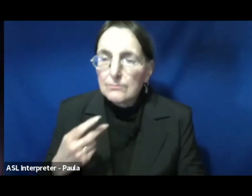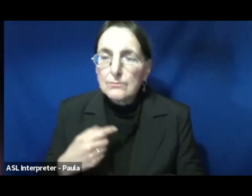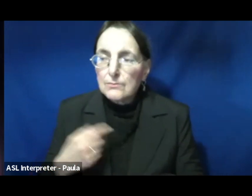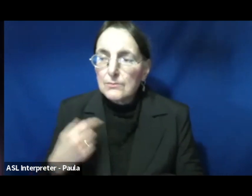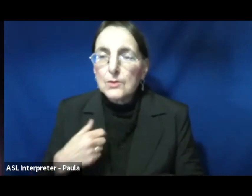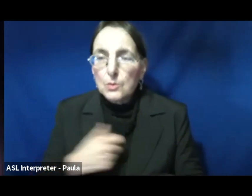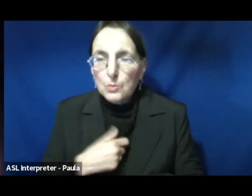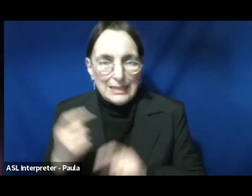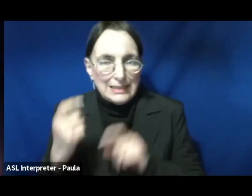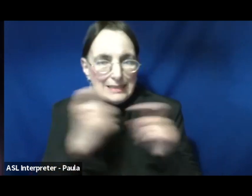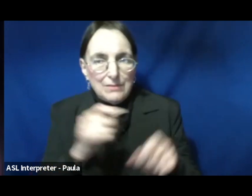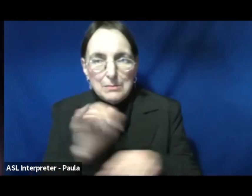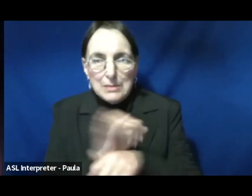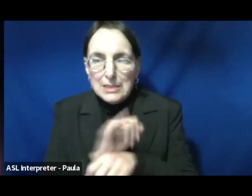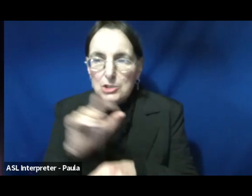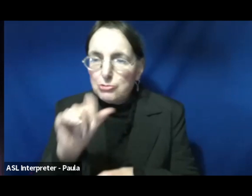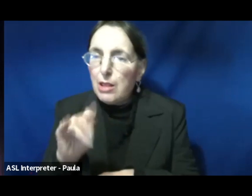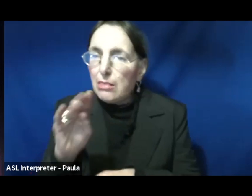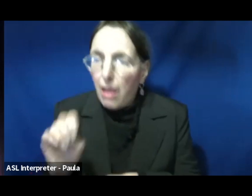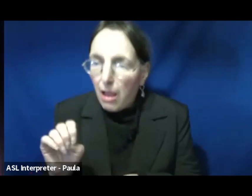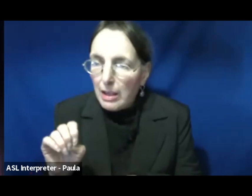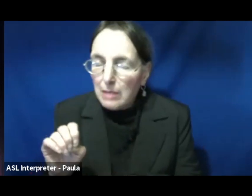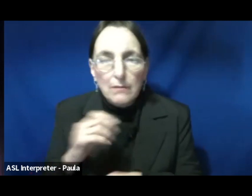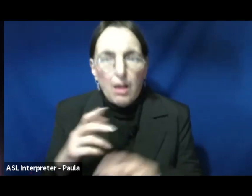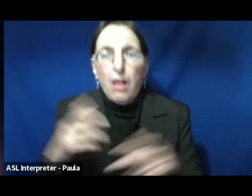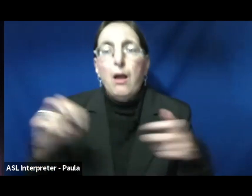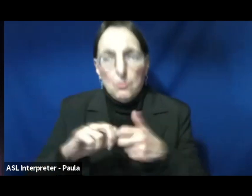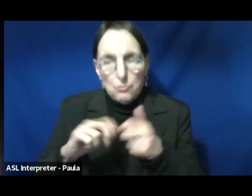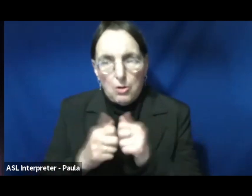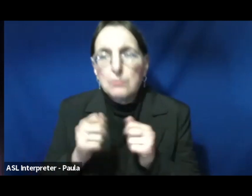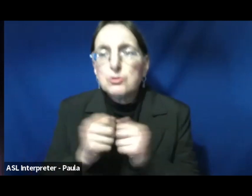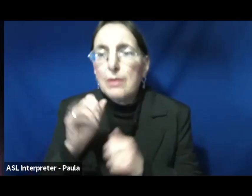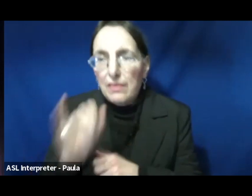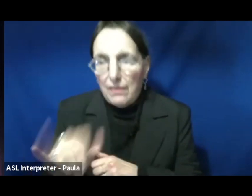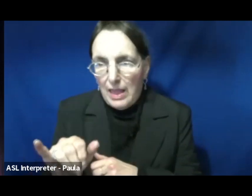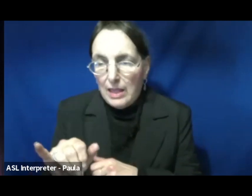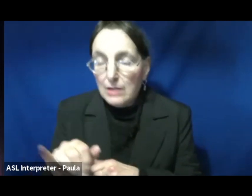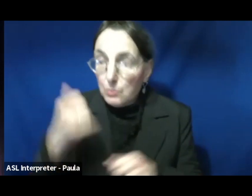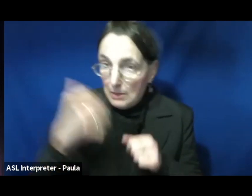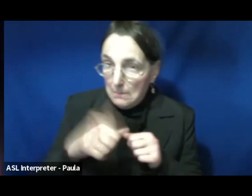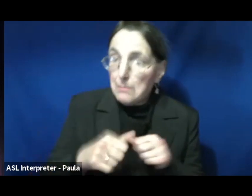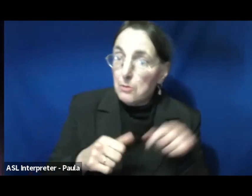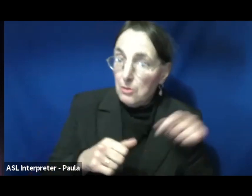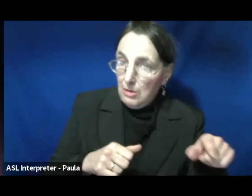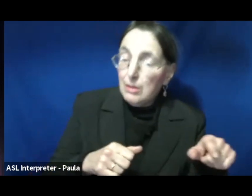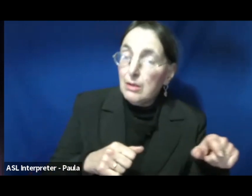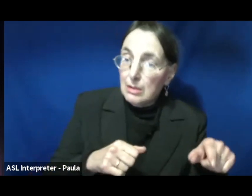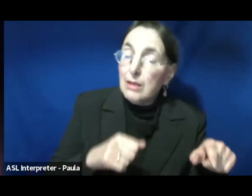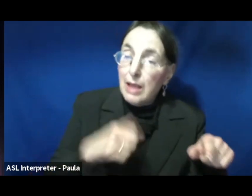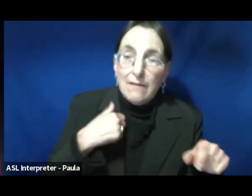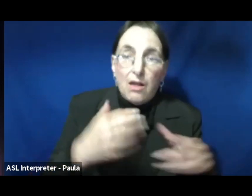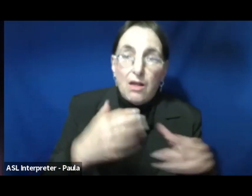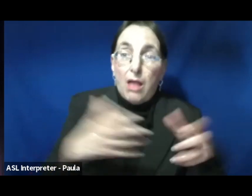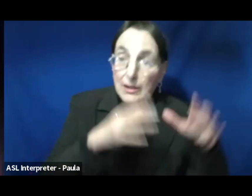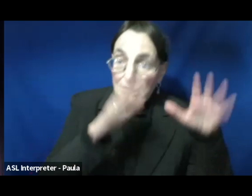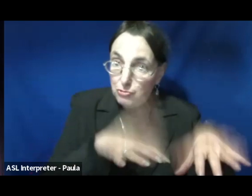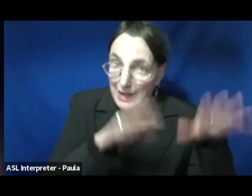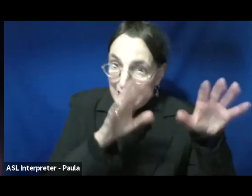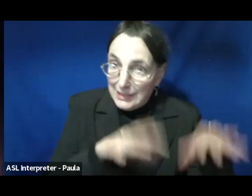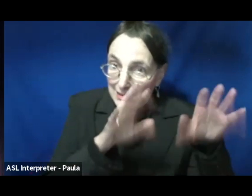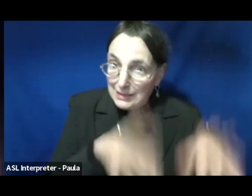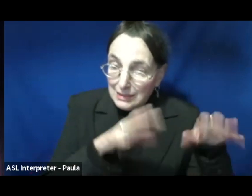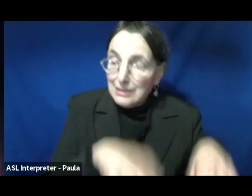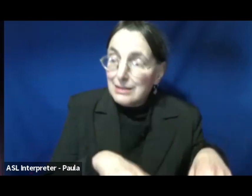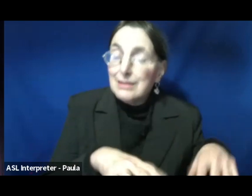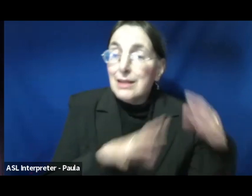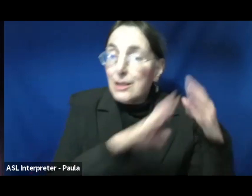have a lot of problems with it. Because with places like Sierra Leone or have a lot of rain, this ends up in the stream, and most of these folks don't have